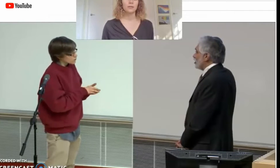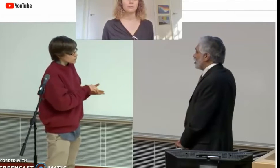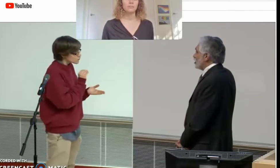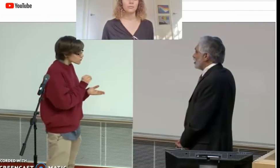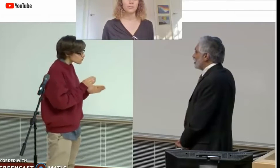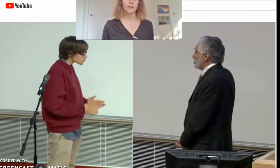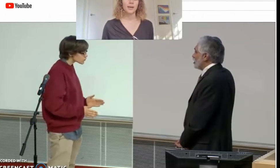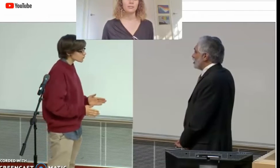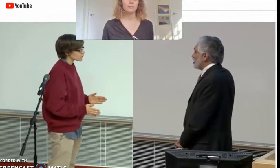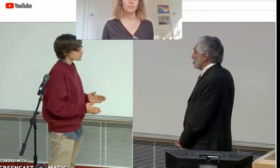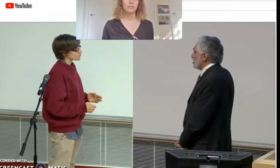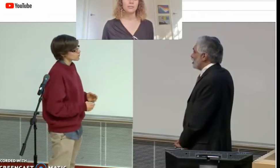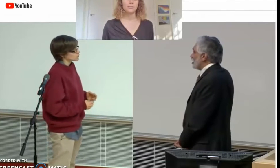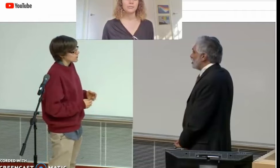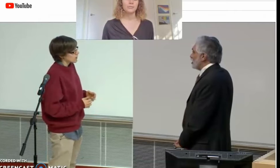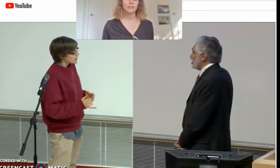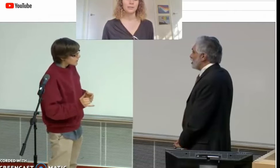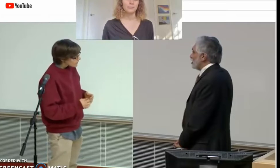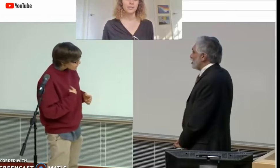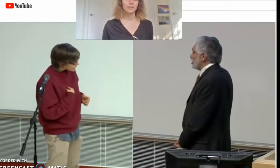I was wondering, how can a student like me,